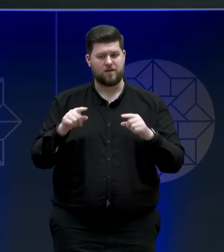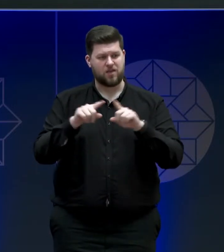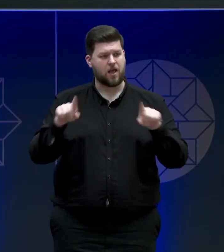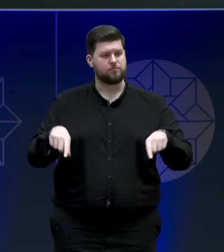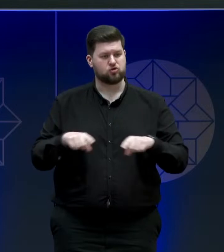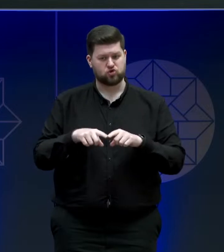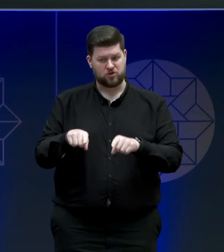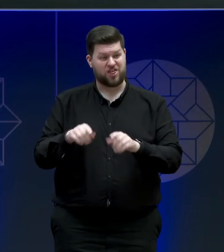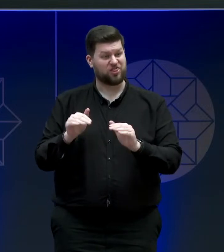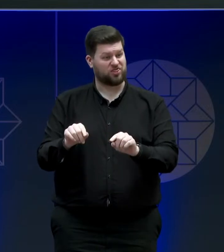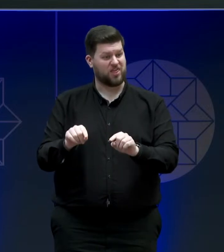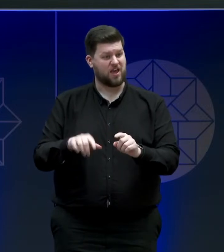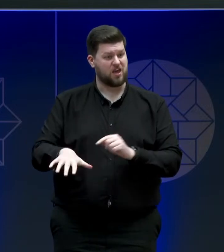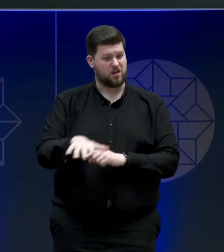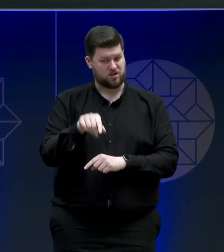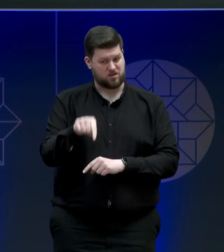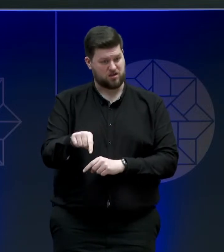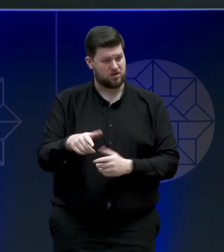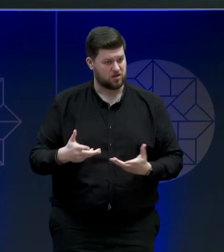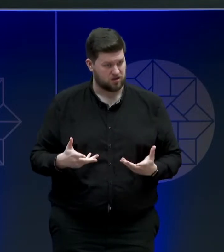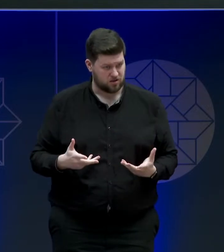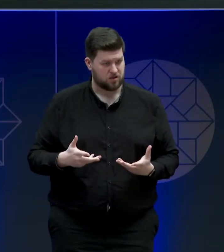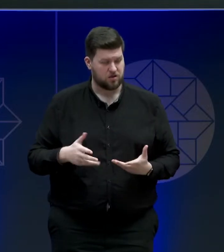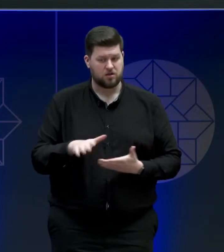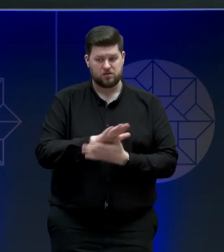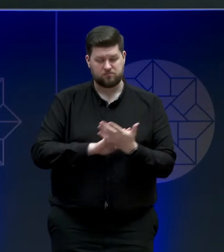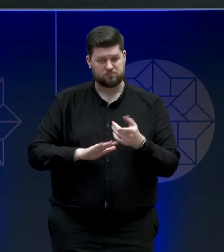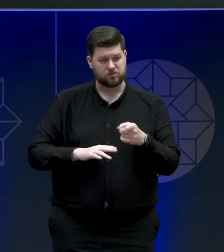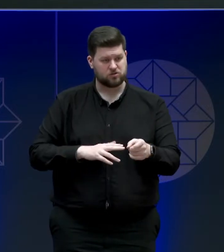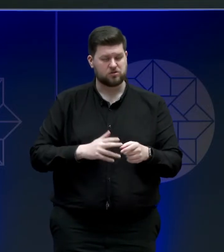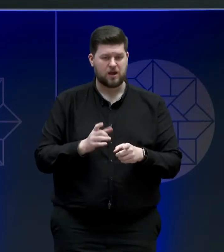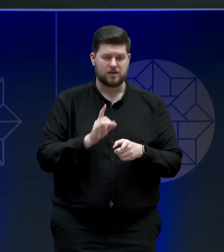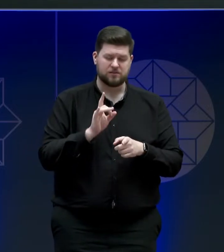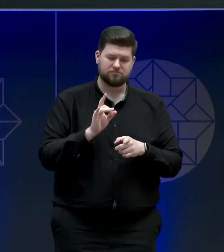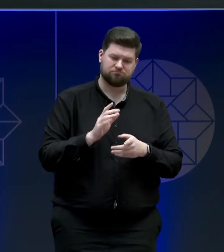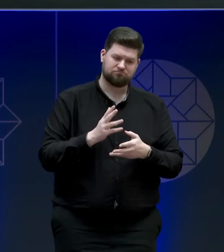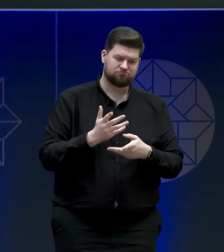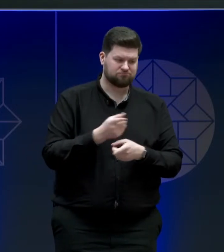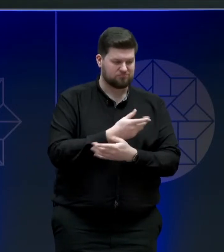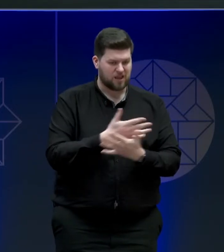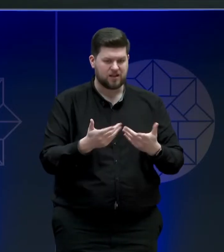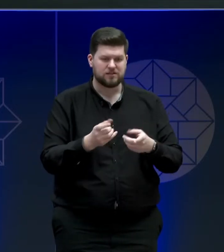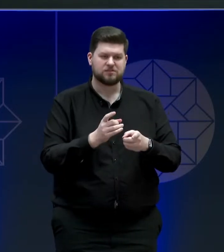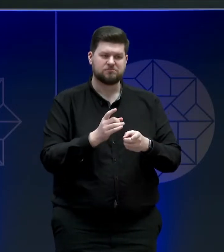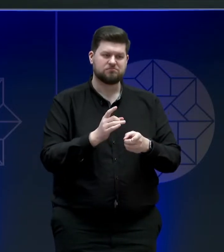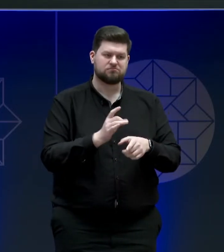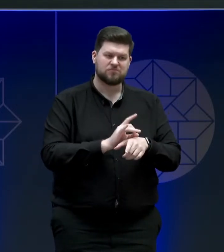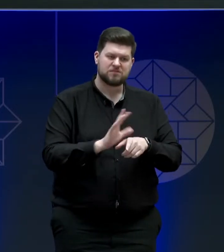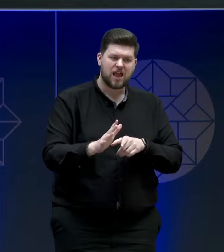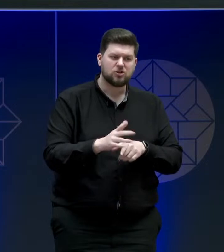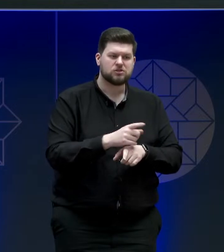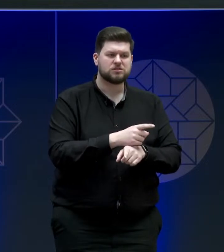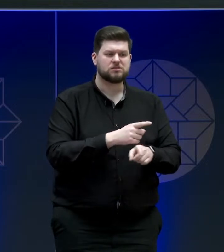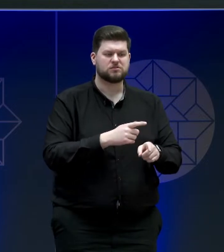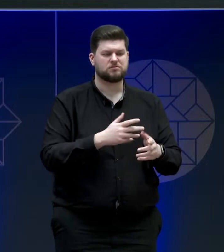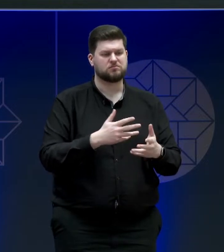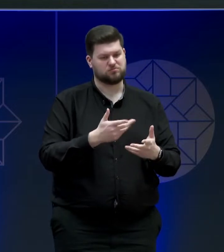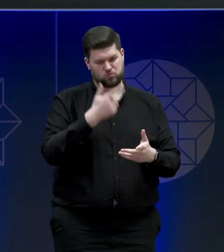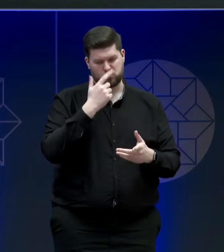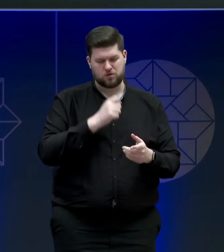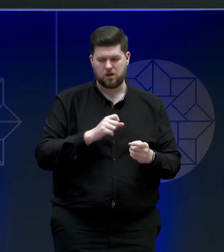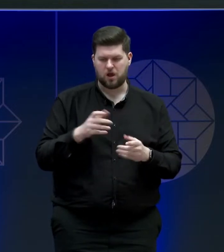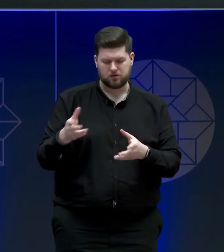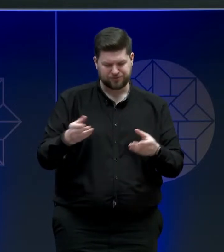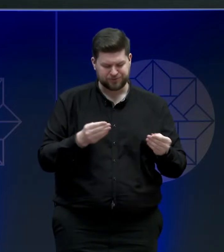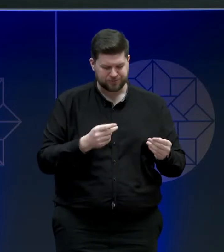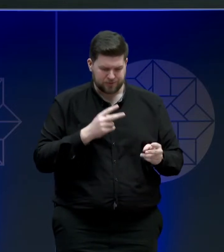level, for those to be considered and evaluated by specialist resources. Increasingly, I suspect over time there will be